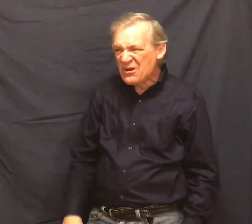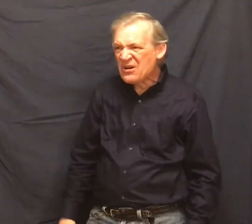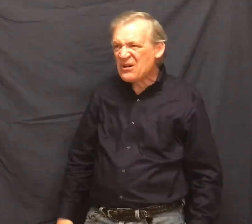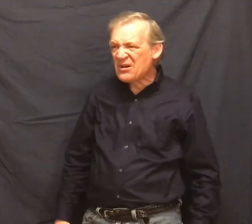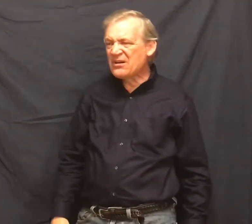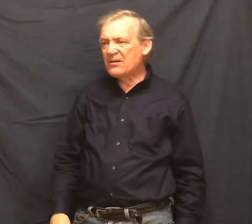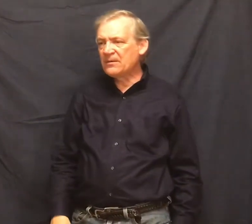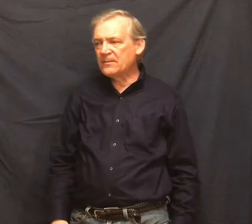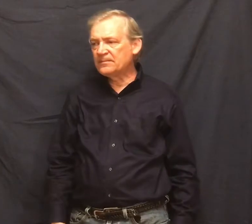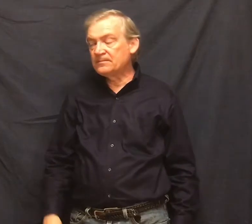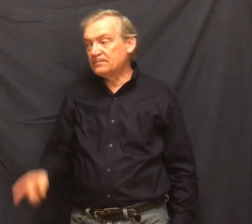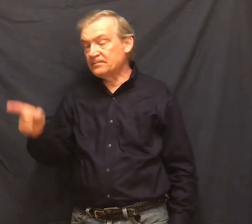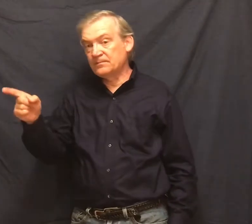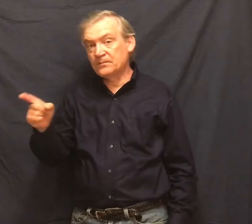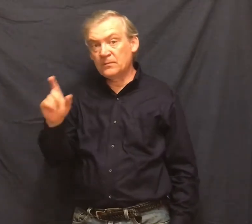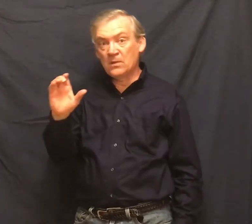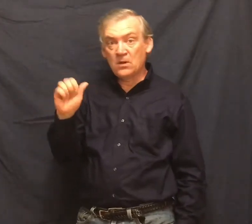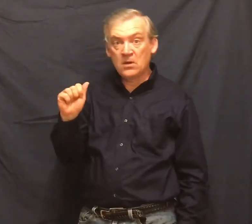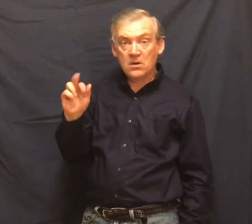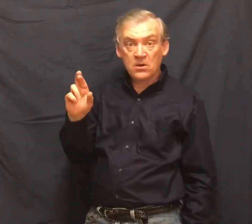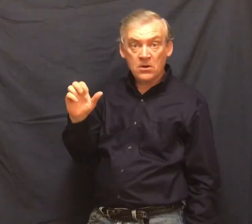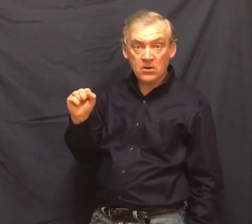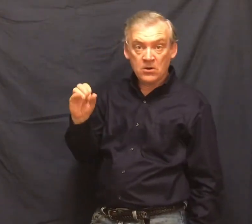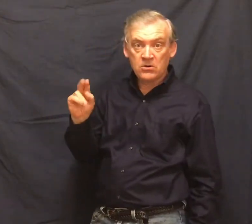Carlson was not to be put off.